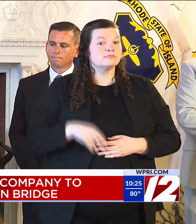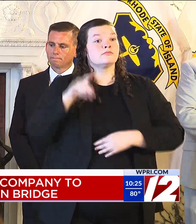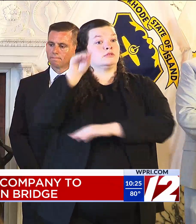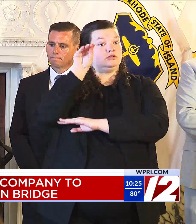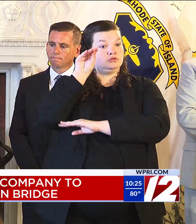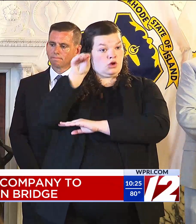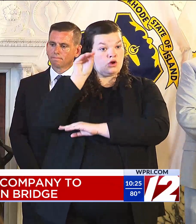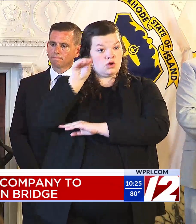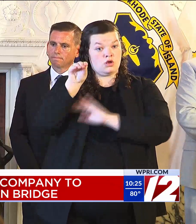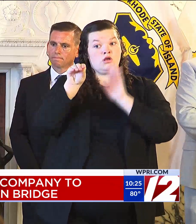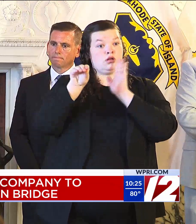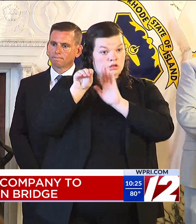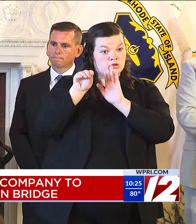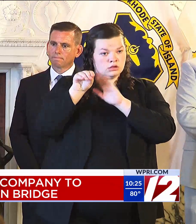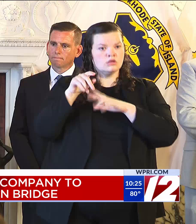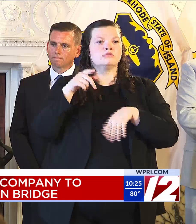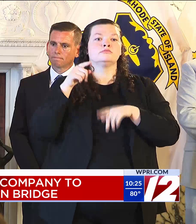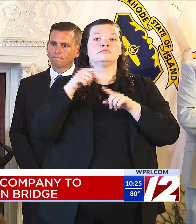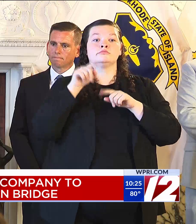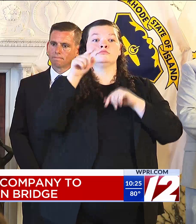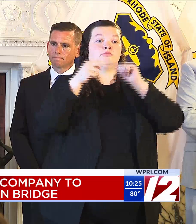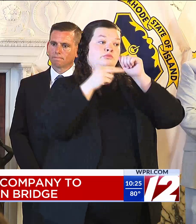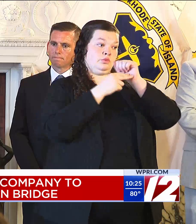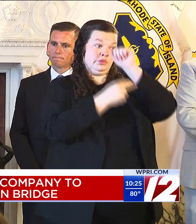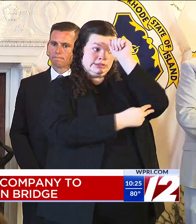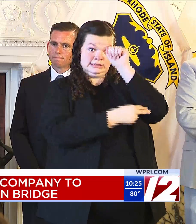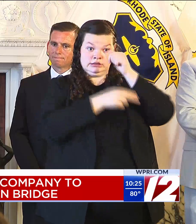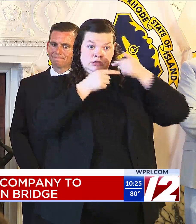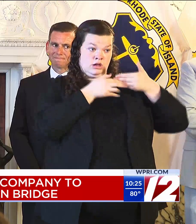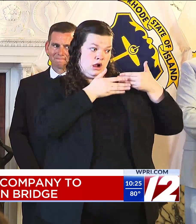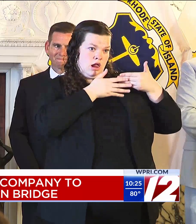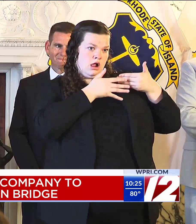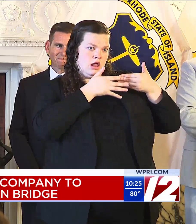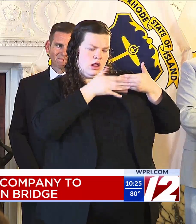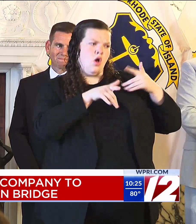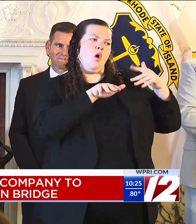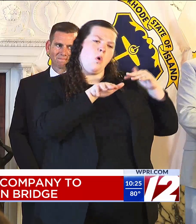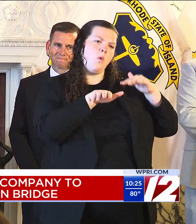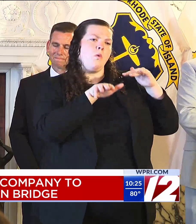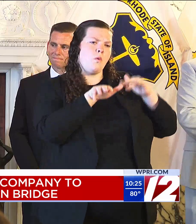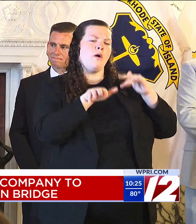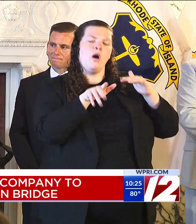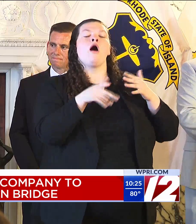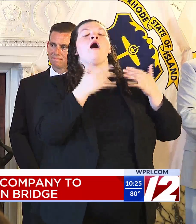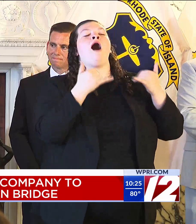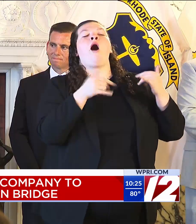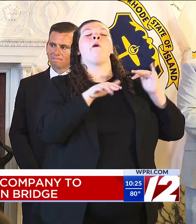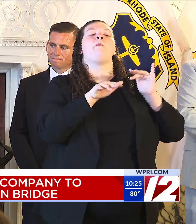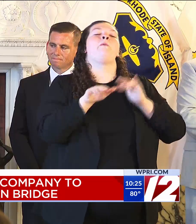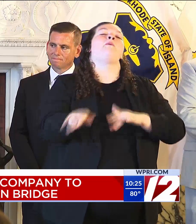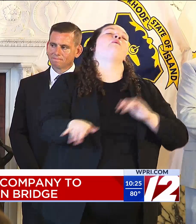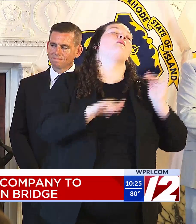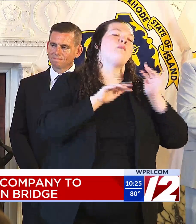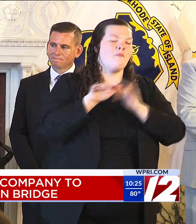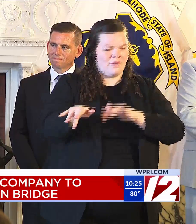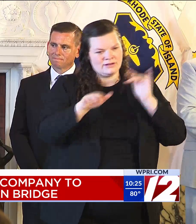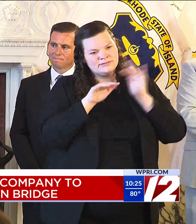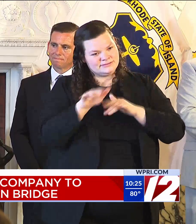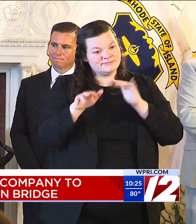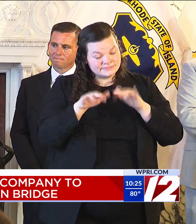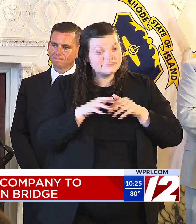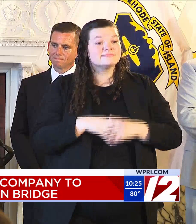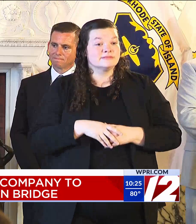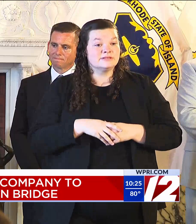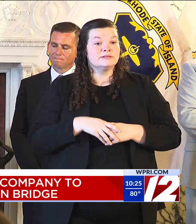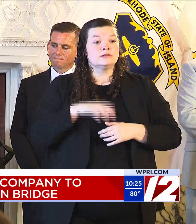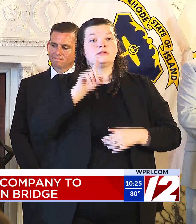this, we, as part of this project, also widening I-195 west